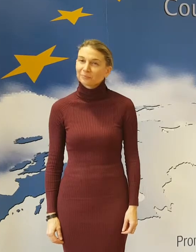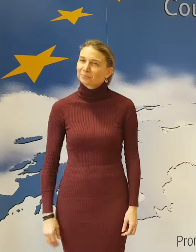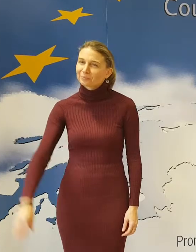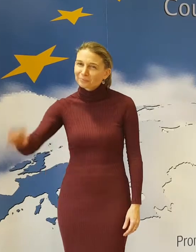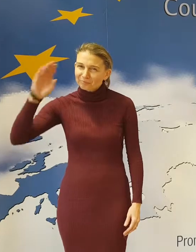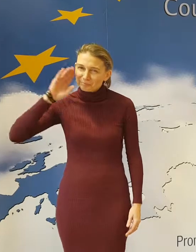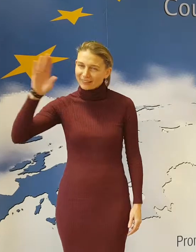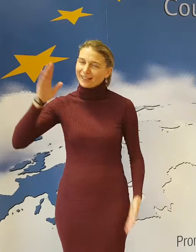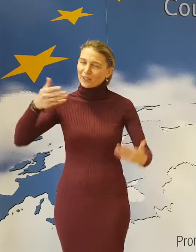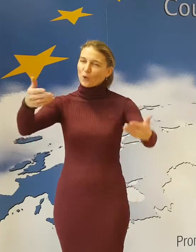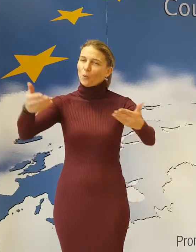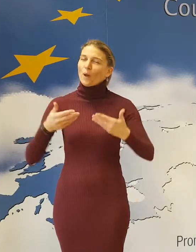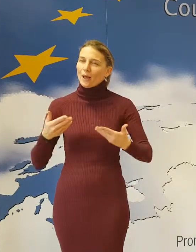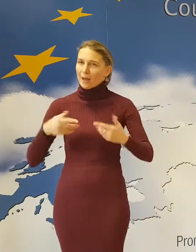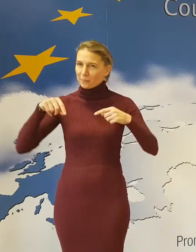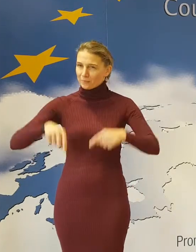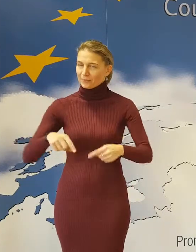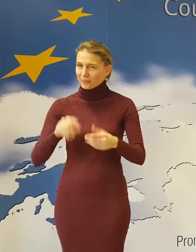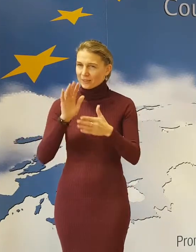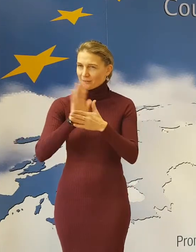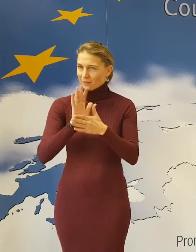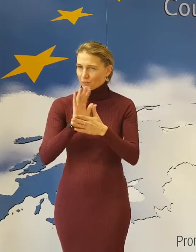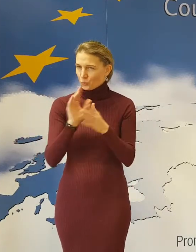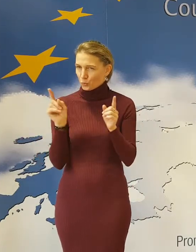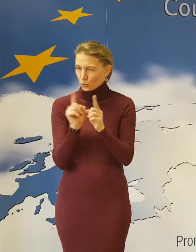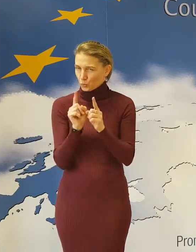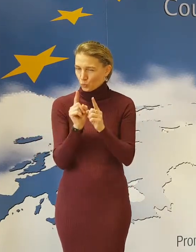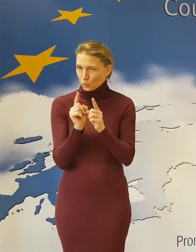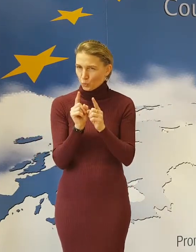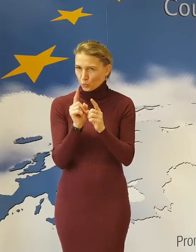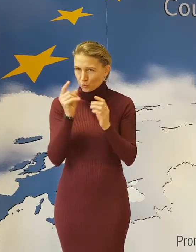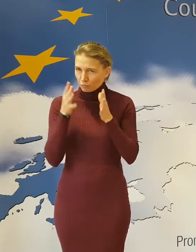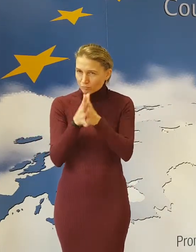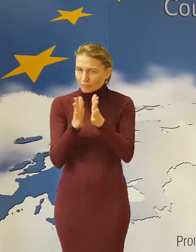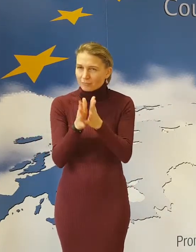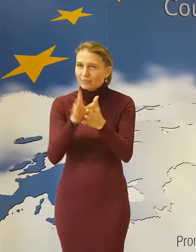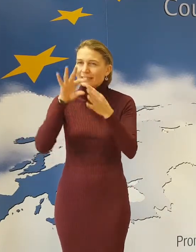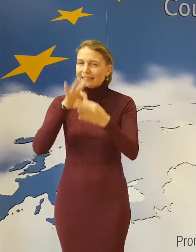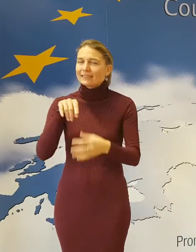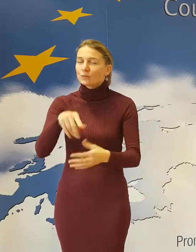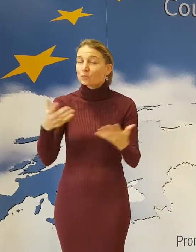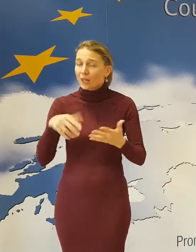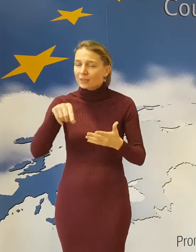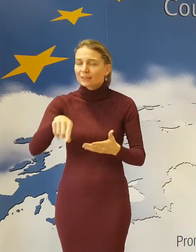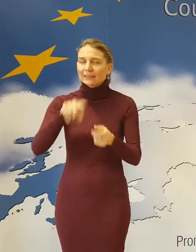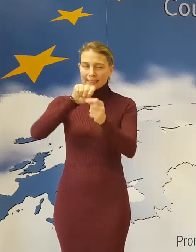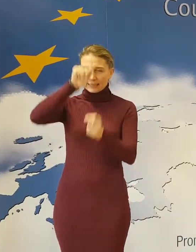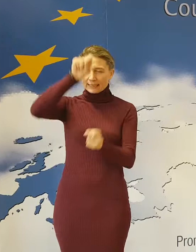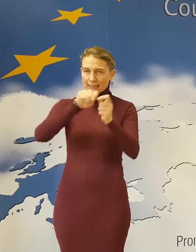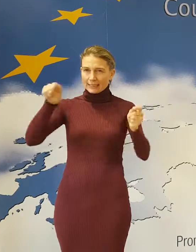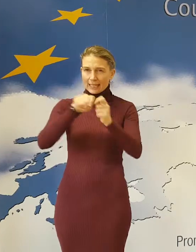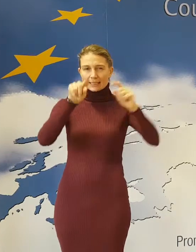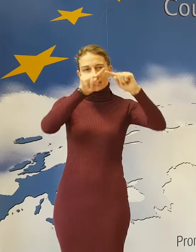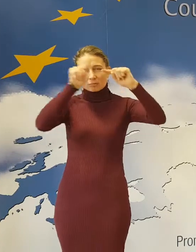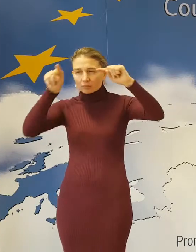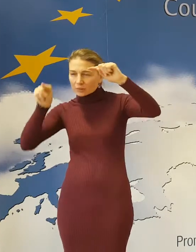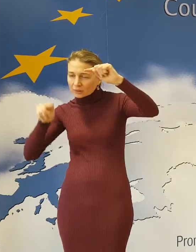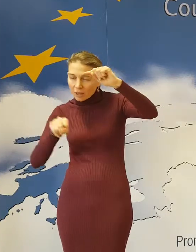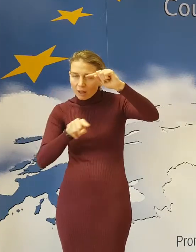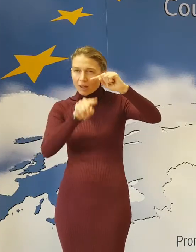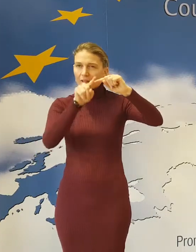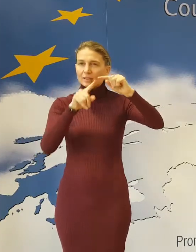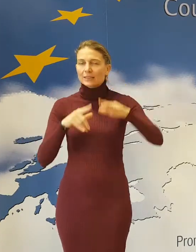Hi, welcome to this podcast on the testing cycle. The testing cycle is basically